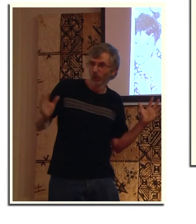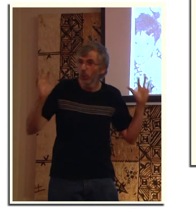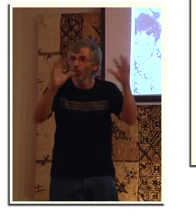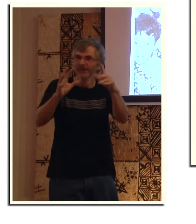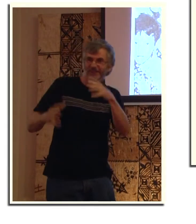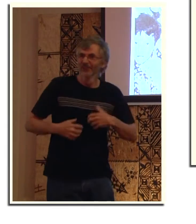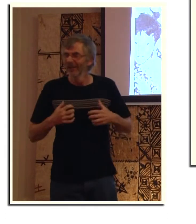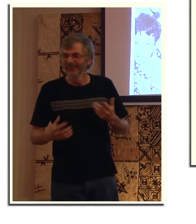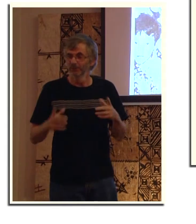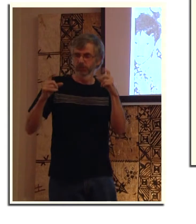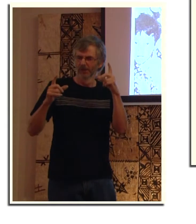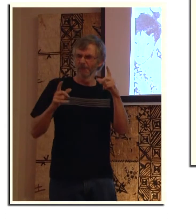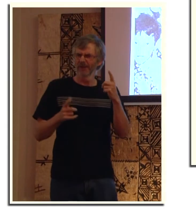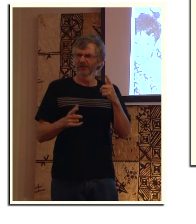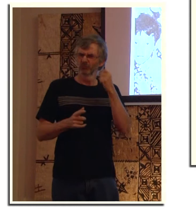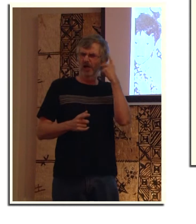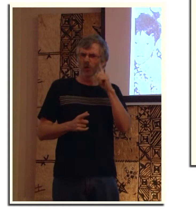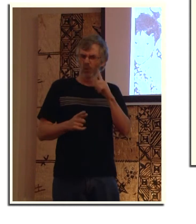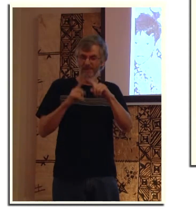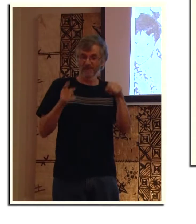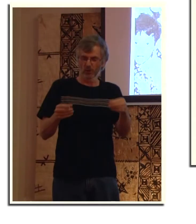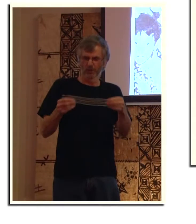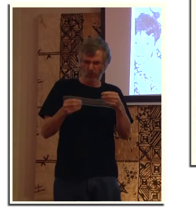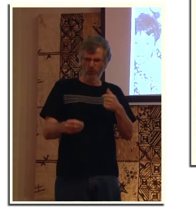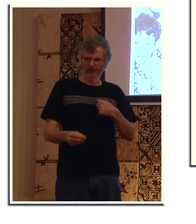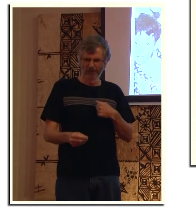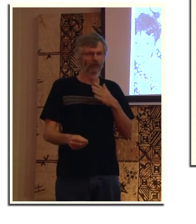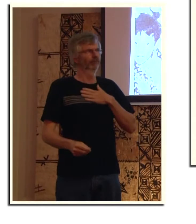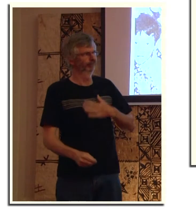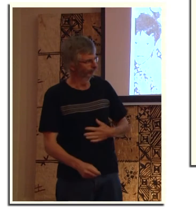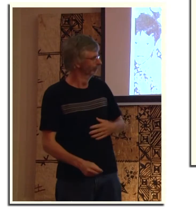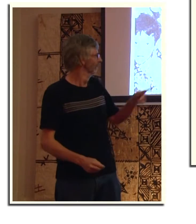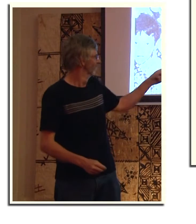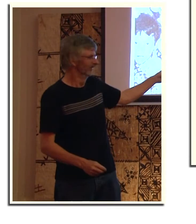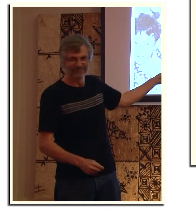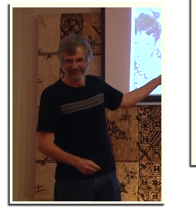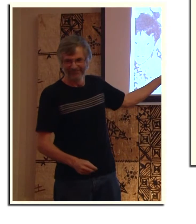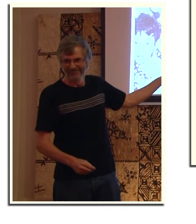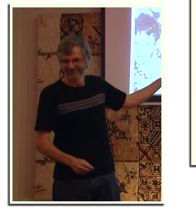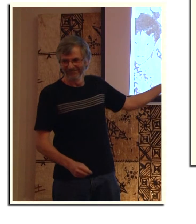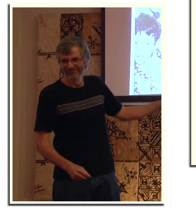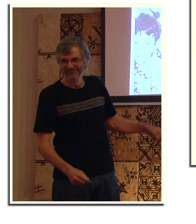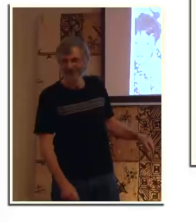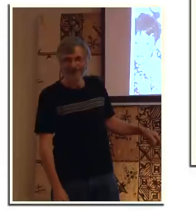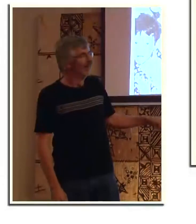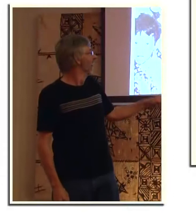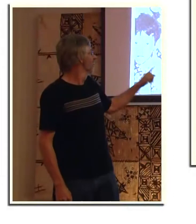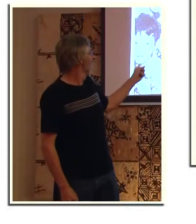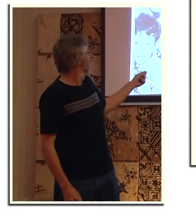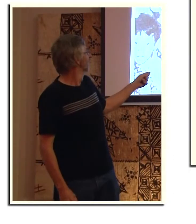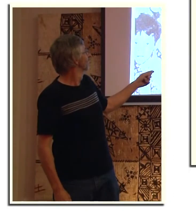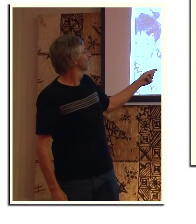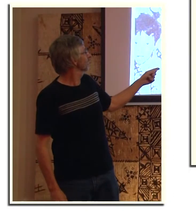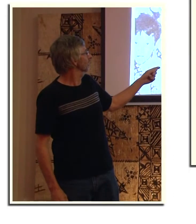side, and we were all in the TV room one night. One of the teachers had come to the room and took a picture of us. We all herded towards